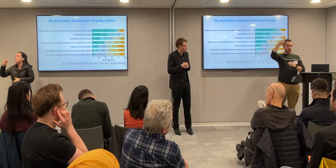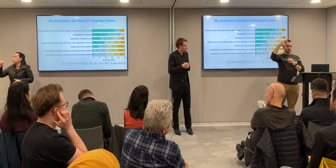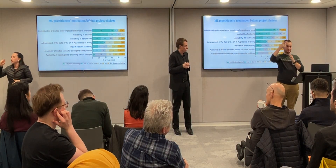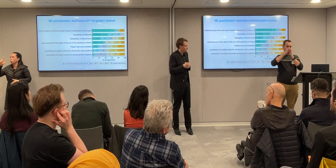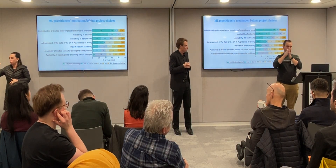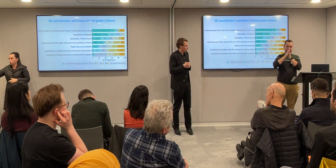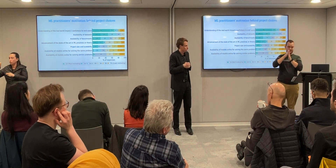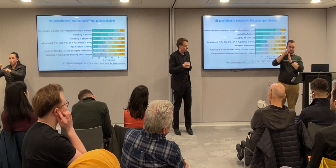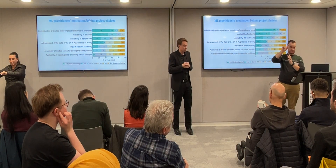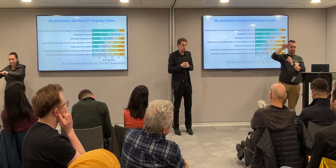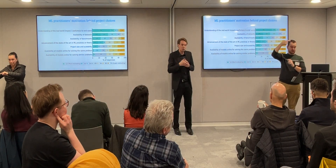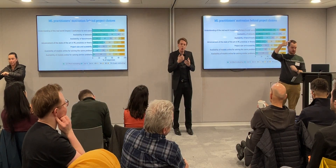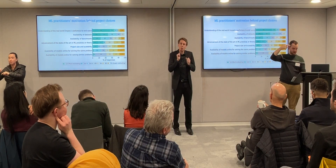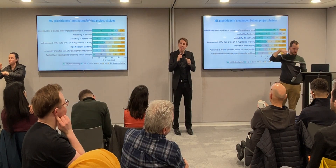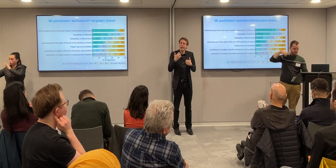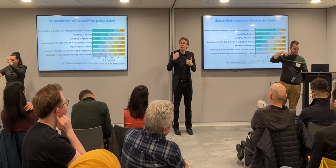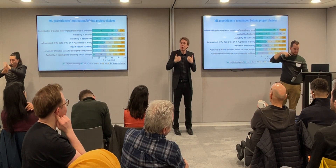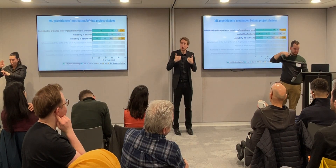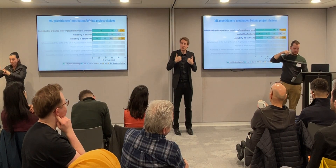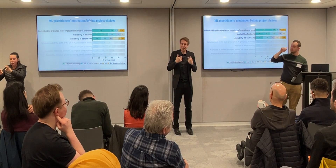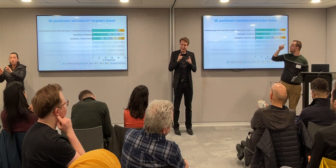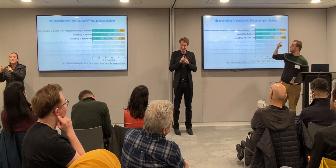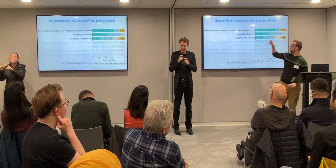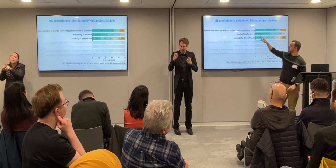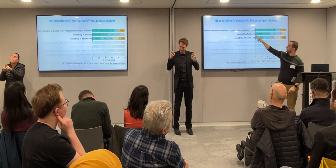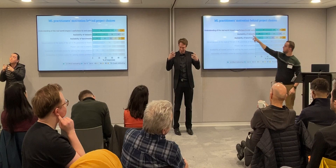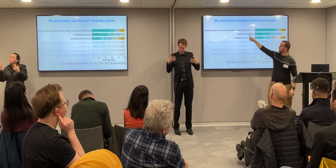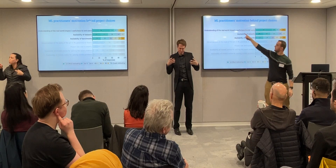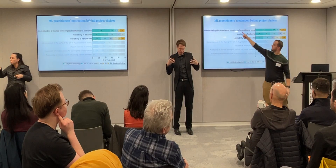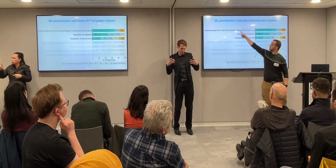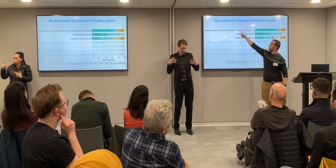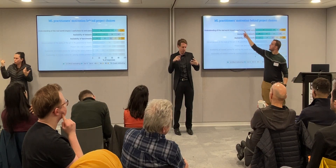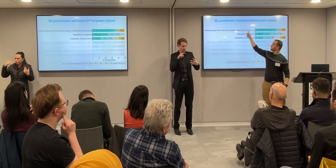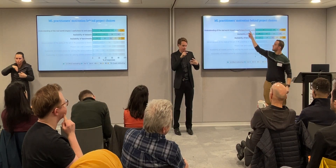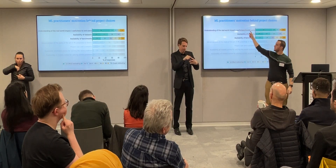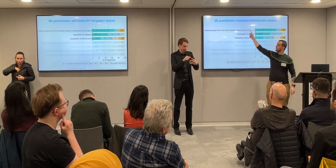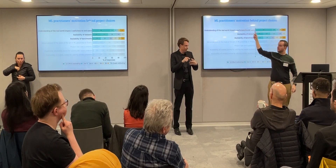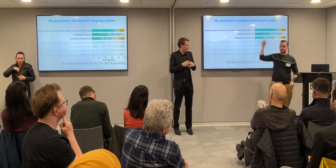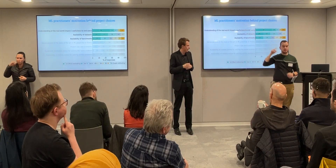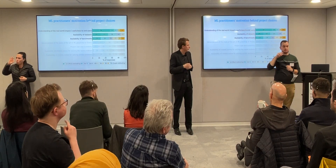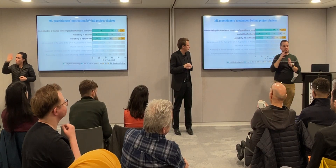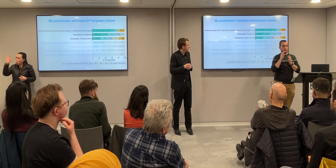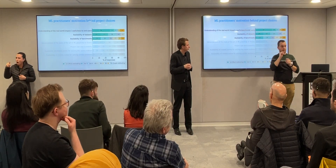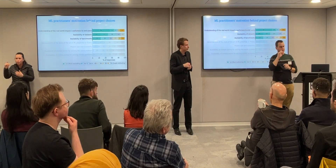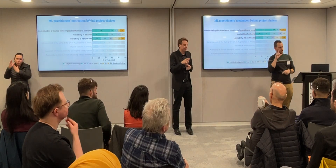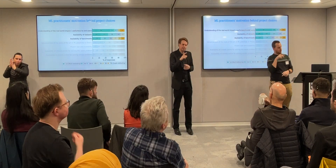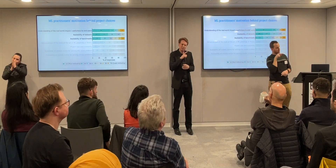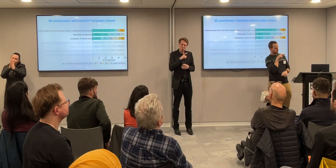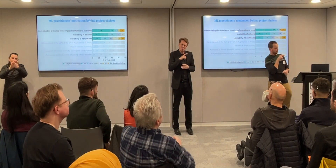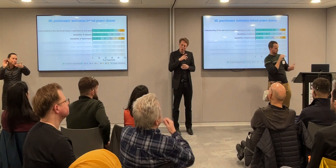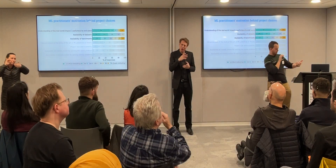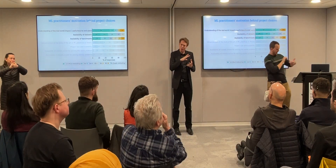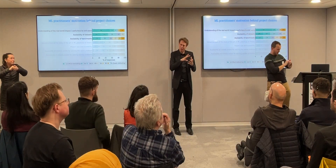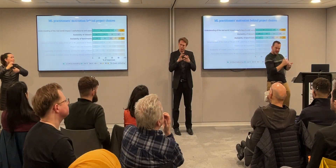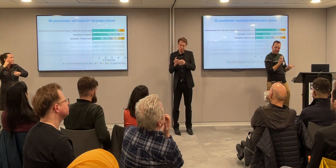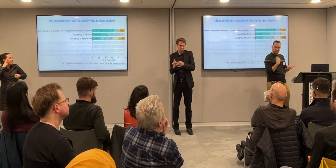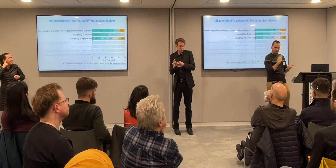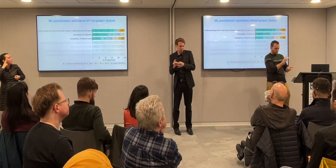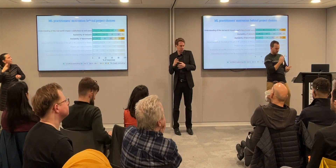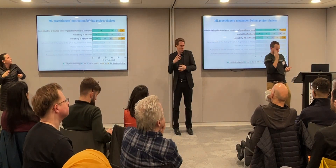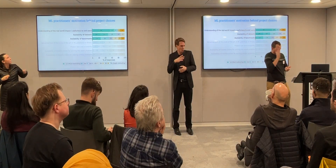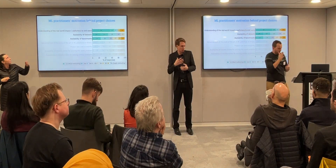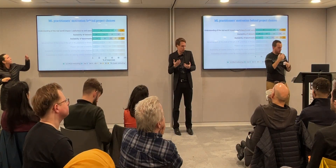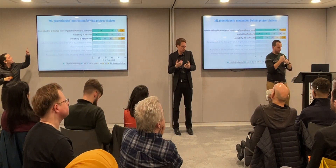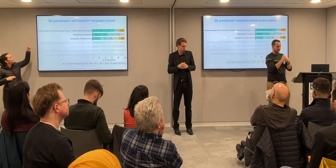Again, a very similar first thing that we looked on. What was your first motivation for wanting to be in this collaboration? And the